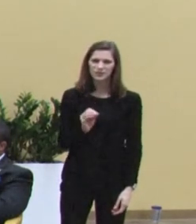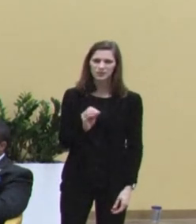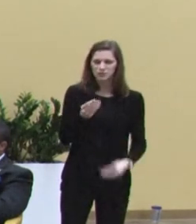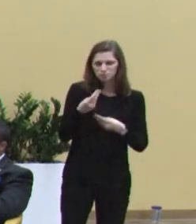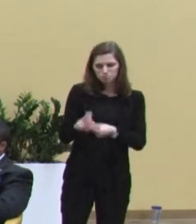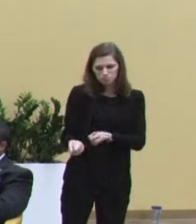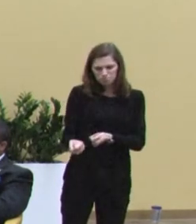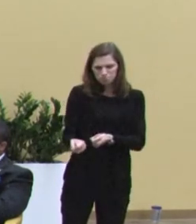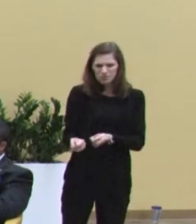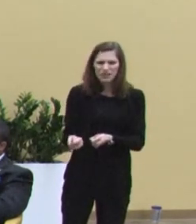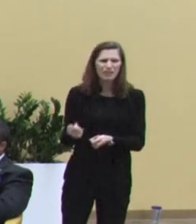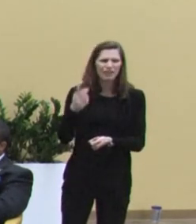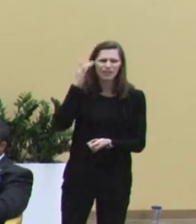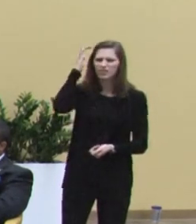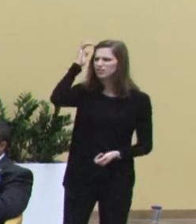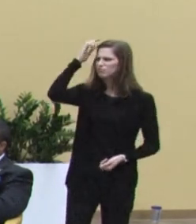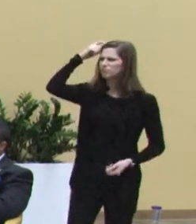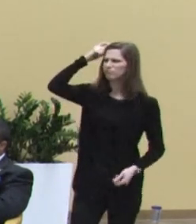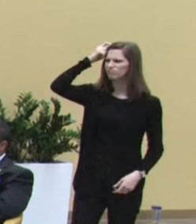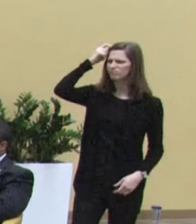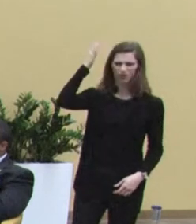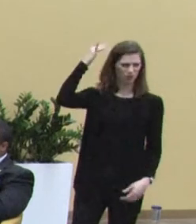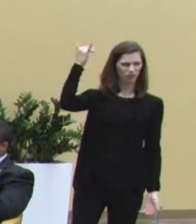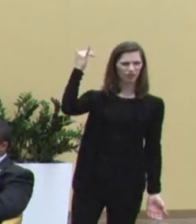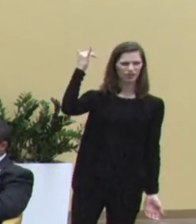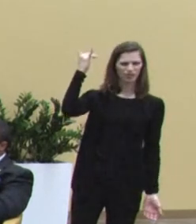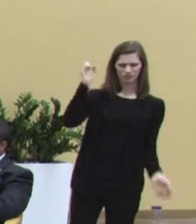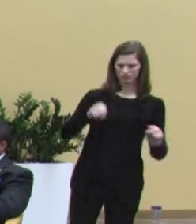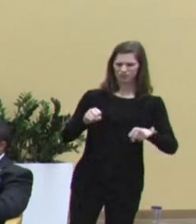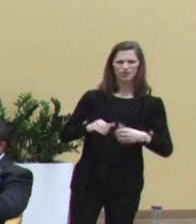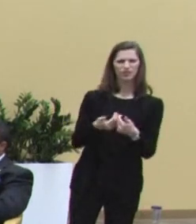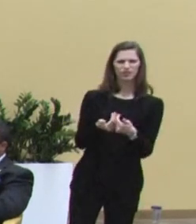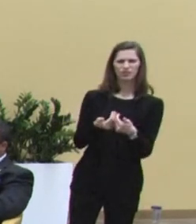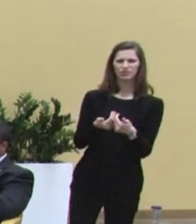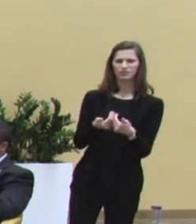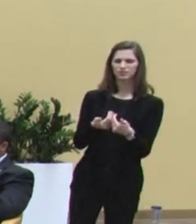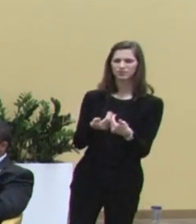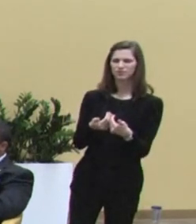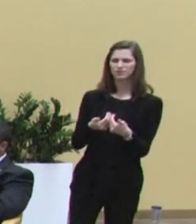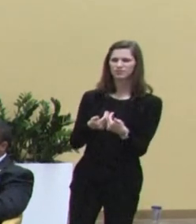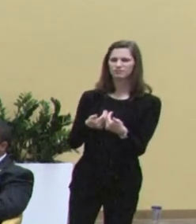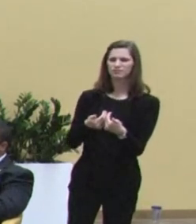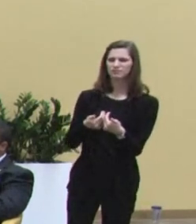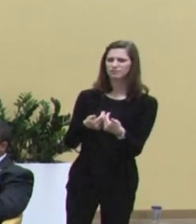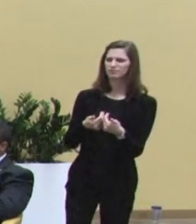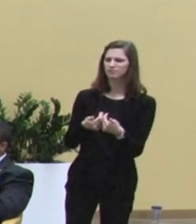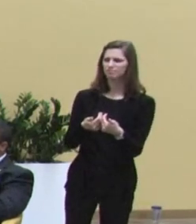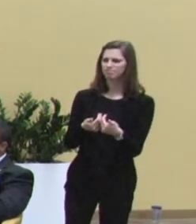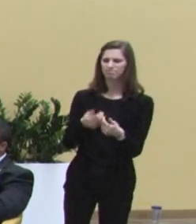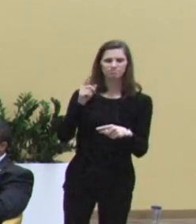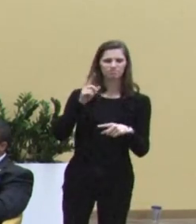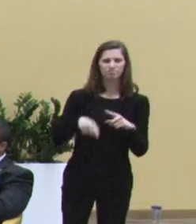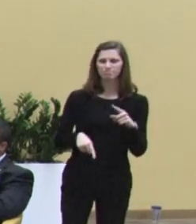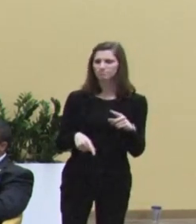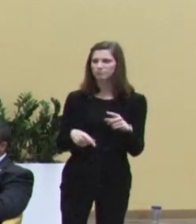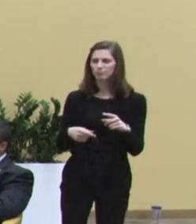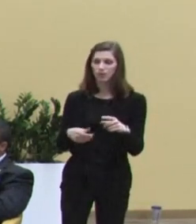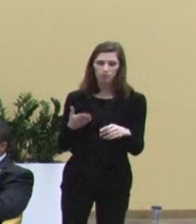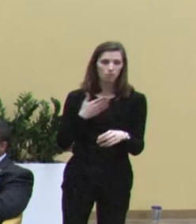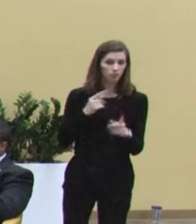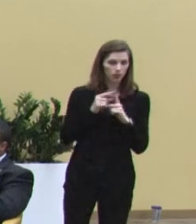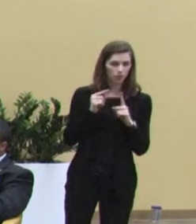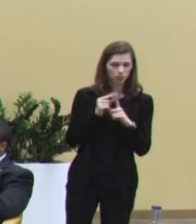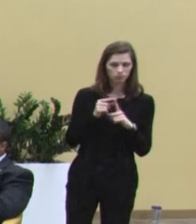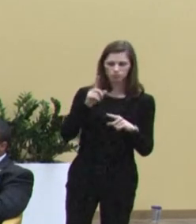your head and say, how is that possible? You cannot, in my words, you can't